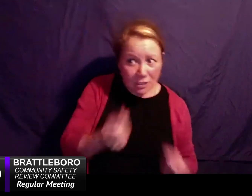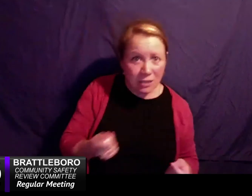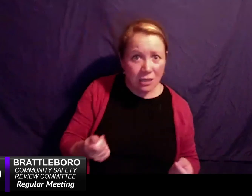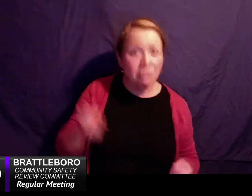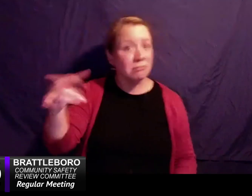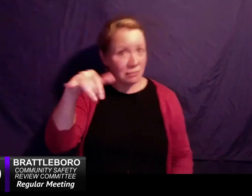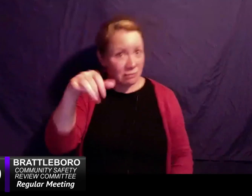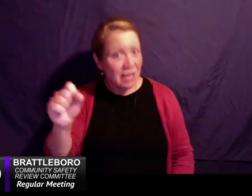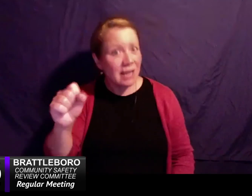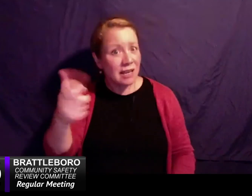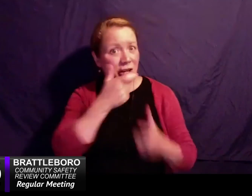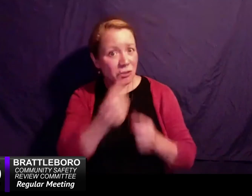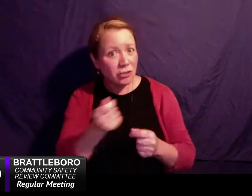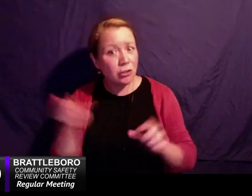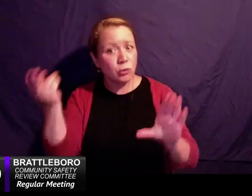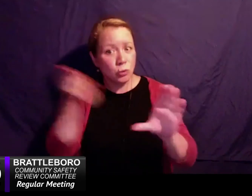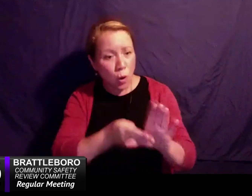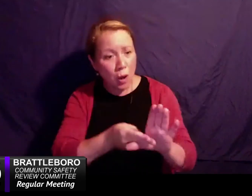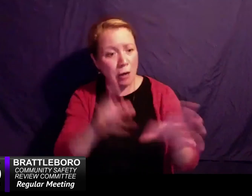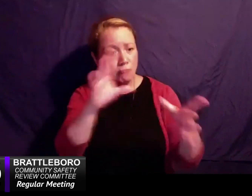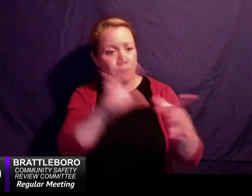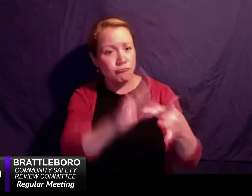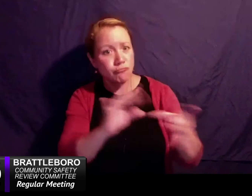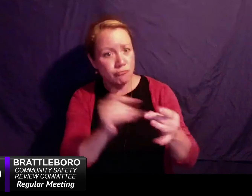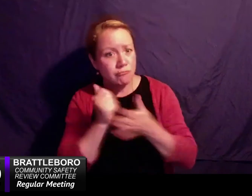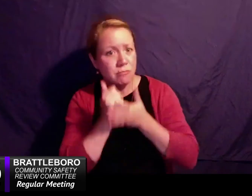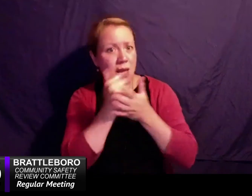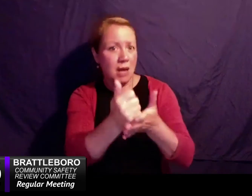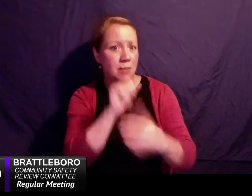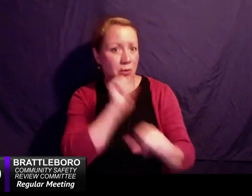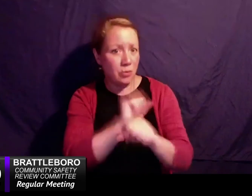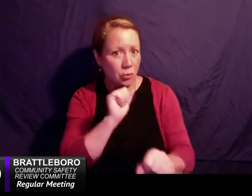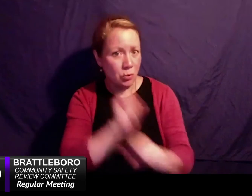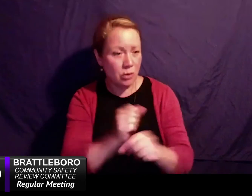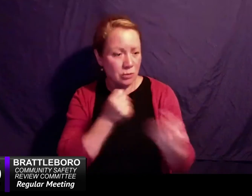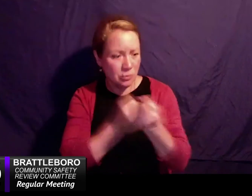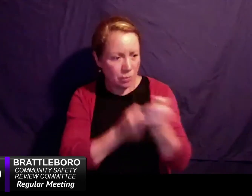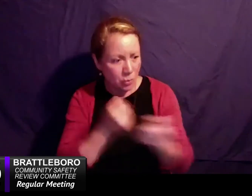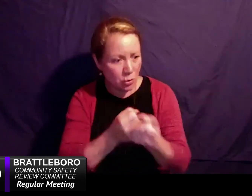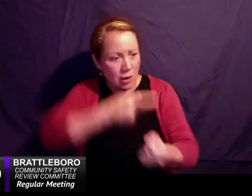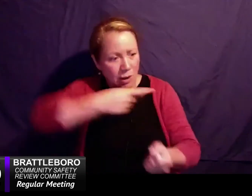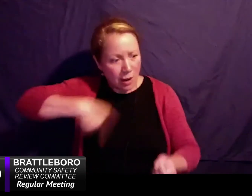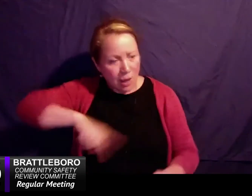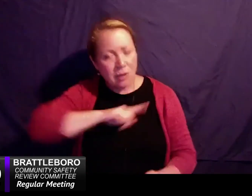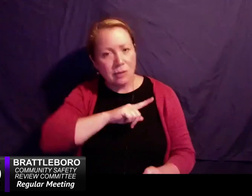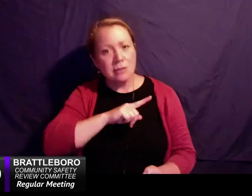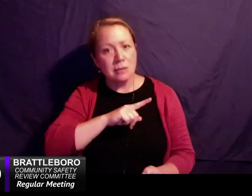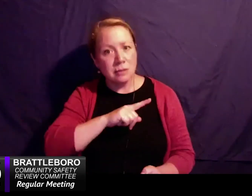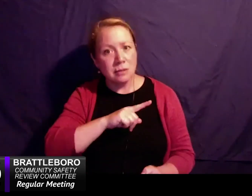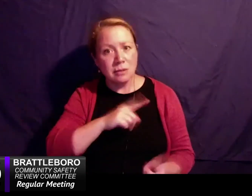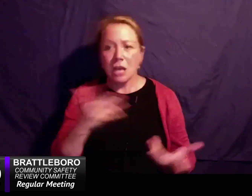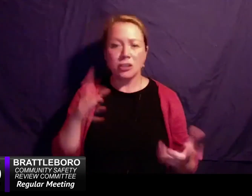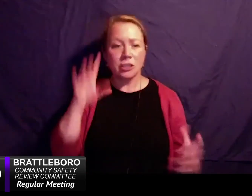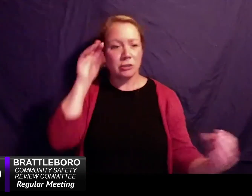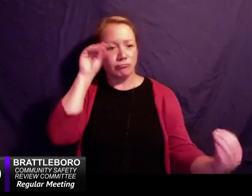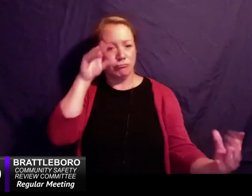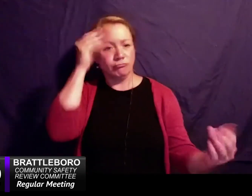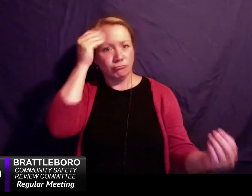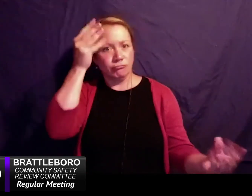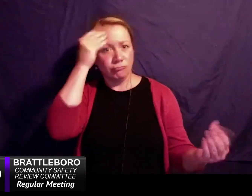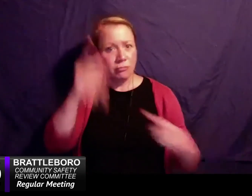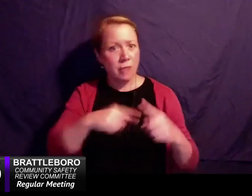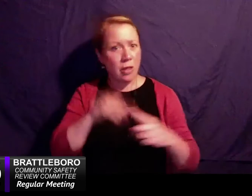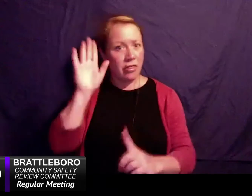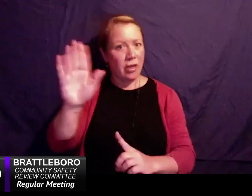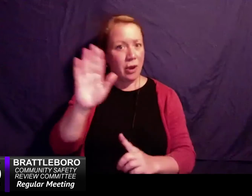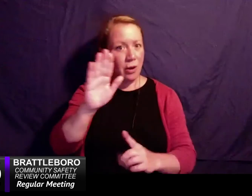interested in helping the work, in supporting the work, or and just giving information about their piece of